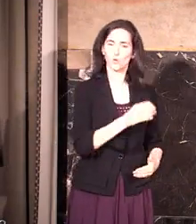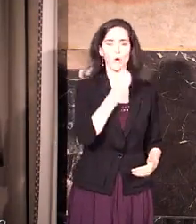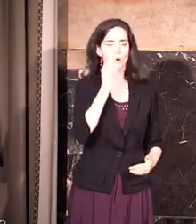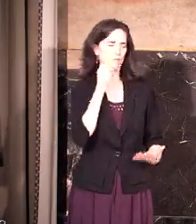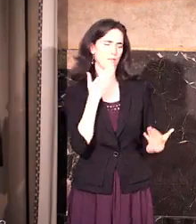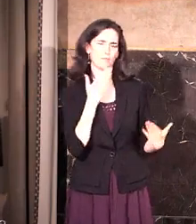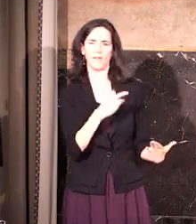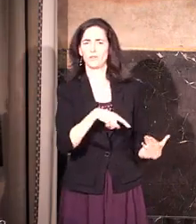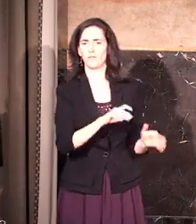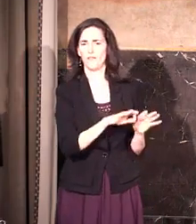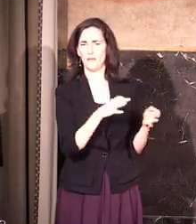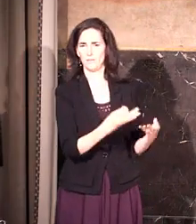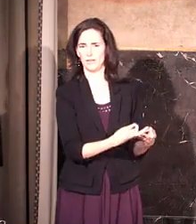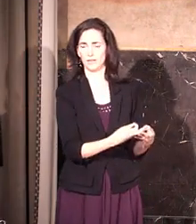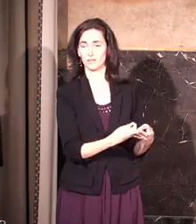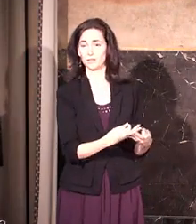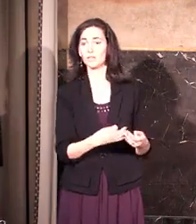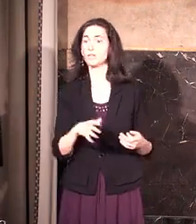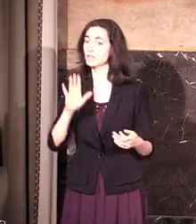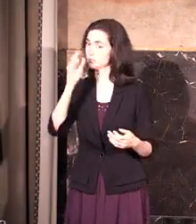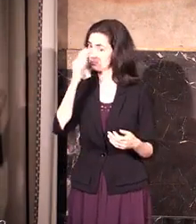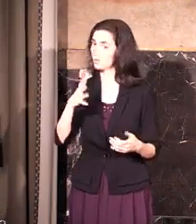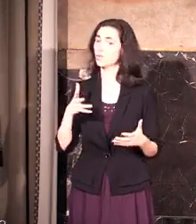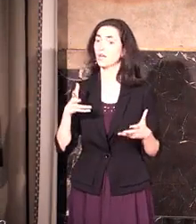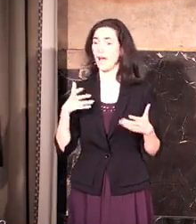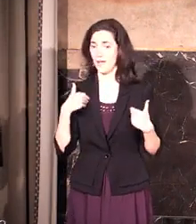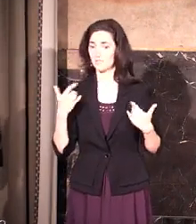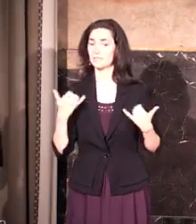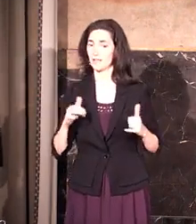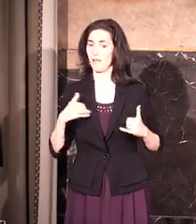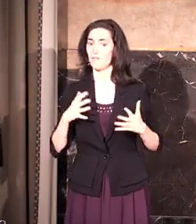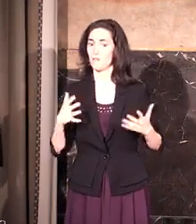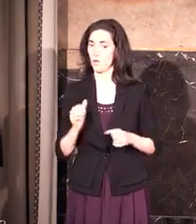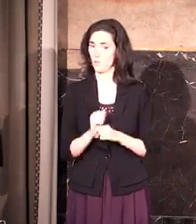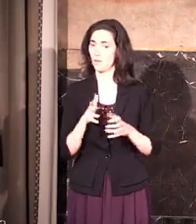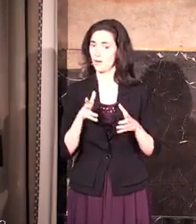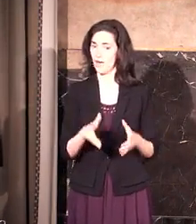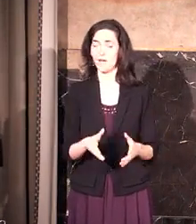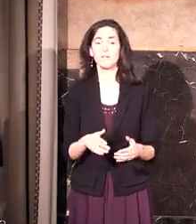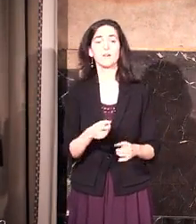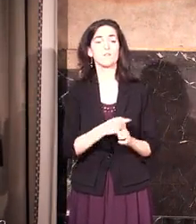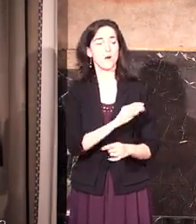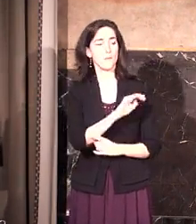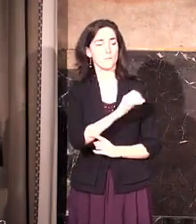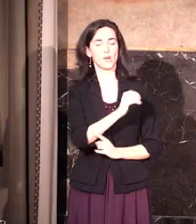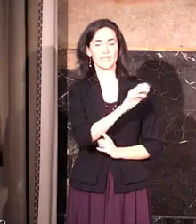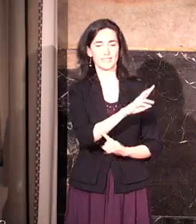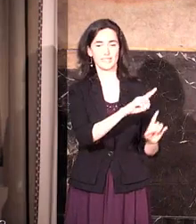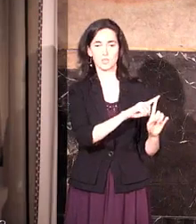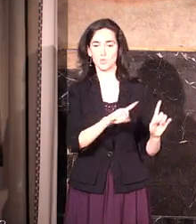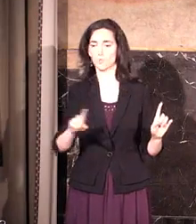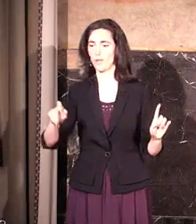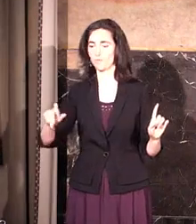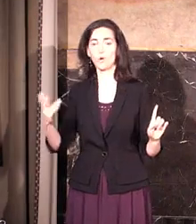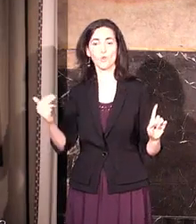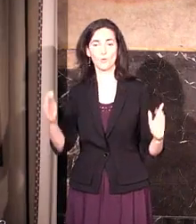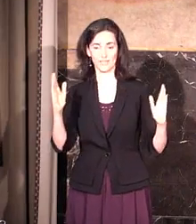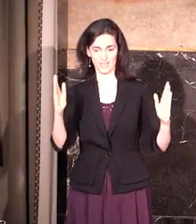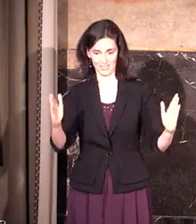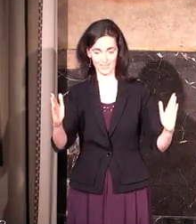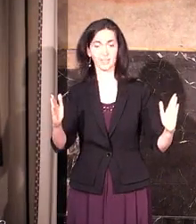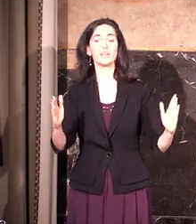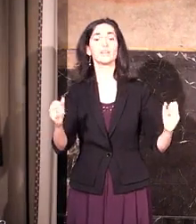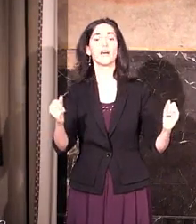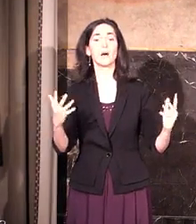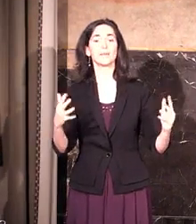There obviously is much more work to do. So from the period of March 16th to April 13th this year, there were 44